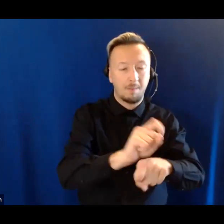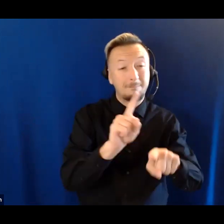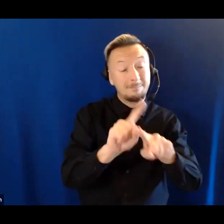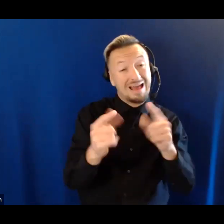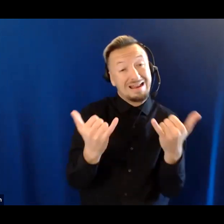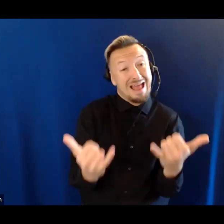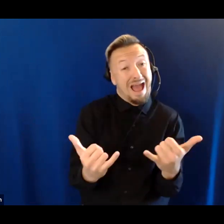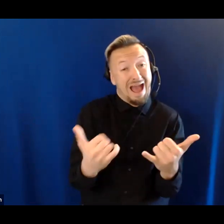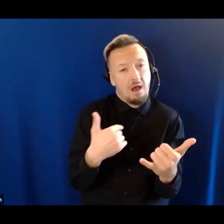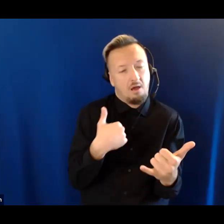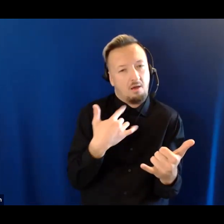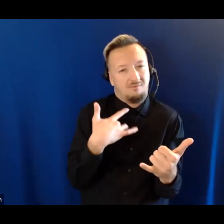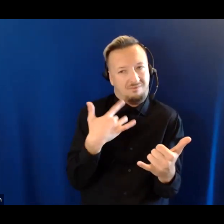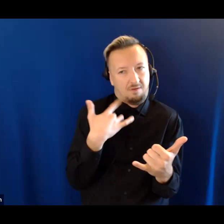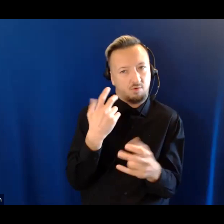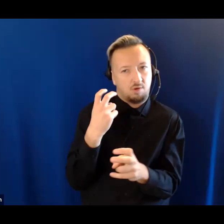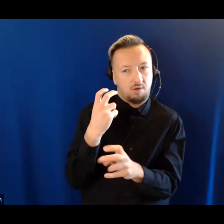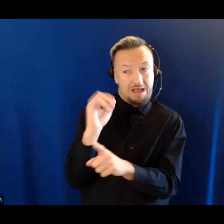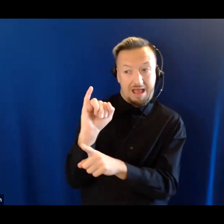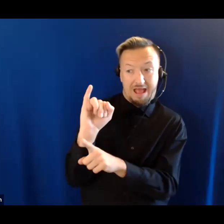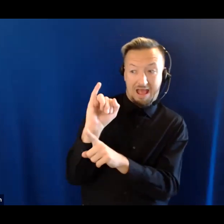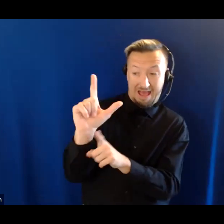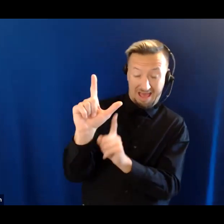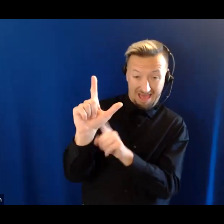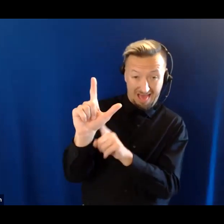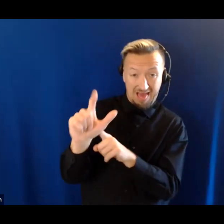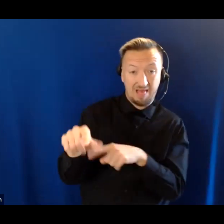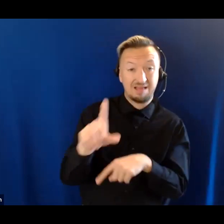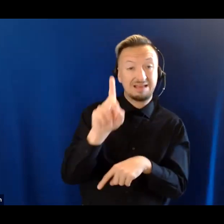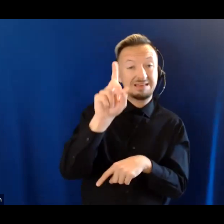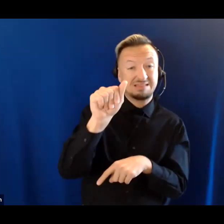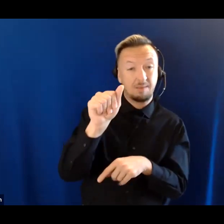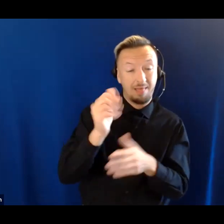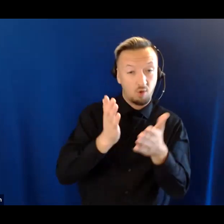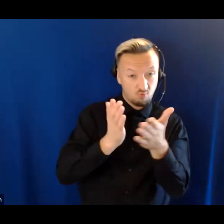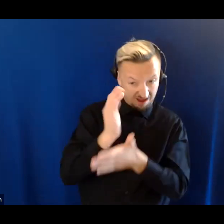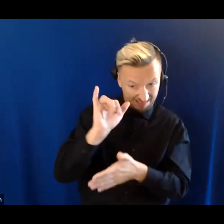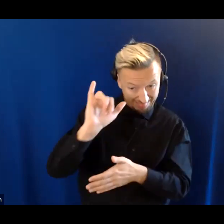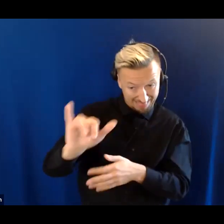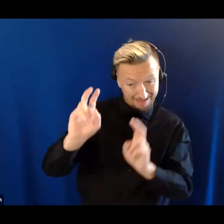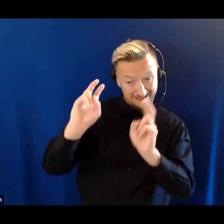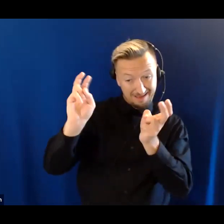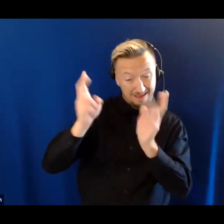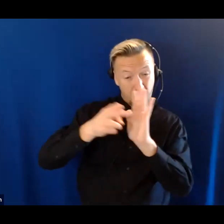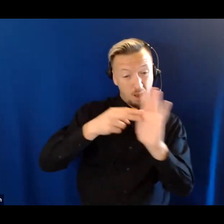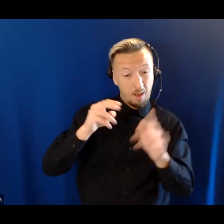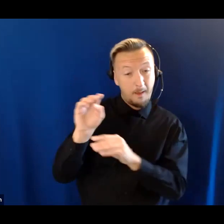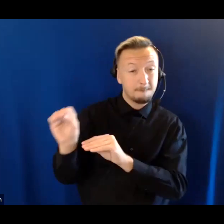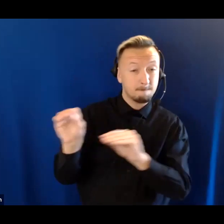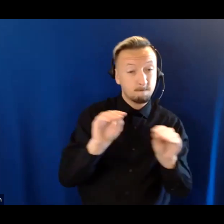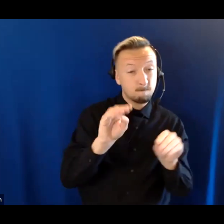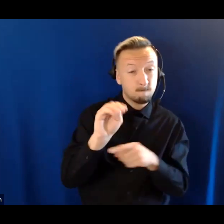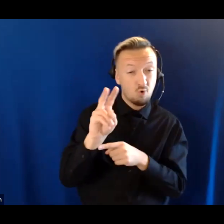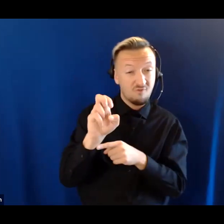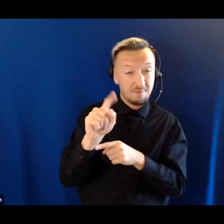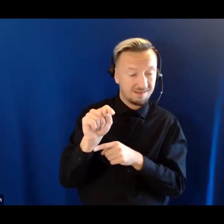me to think of IL as a movement, think of disability rights as a movement when I see so many people are excluded from it. And it